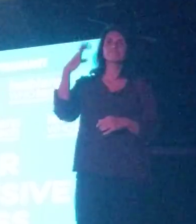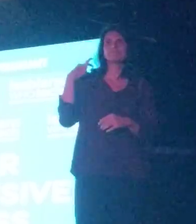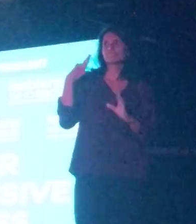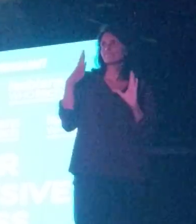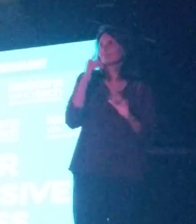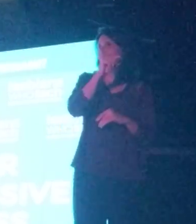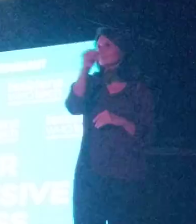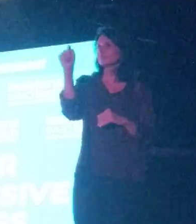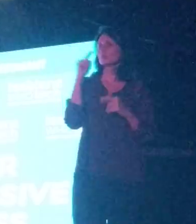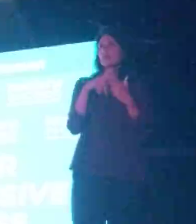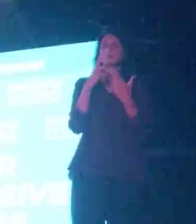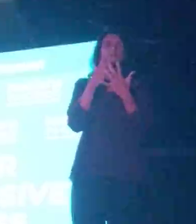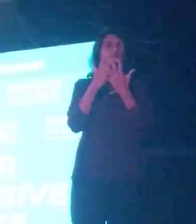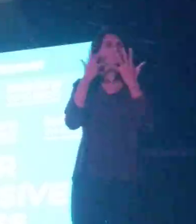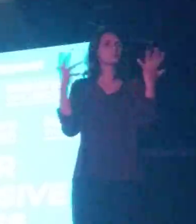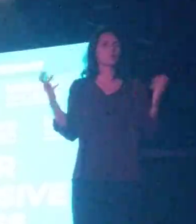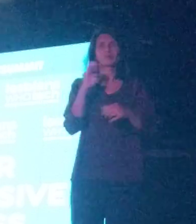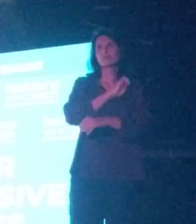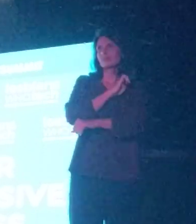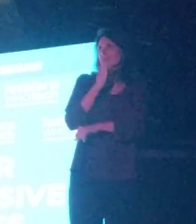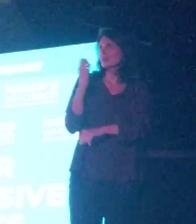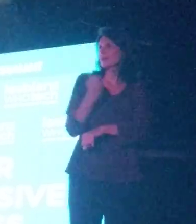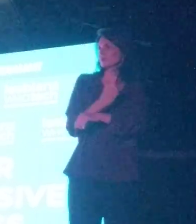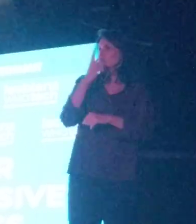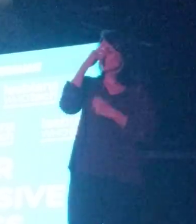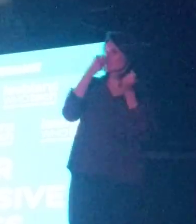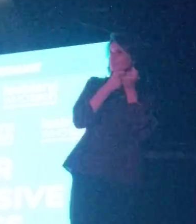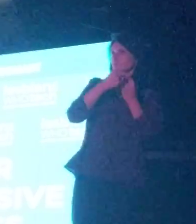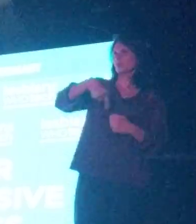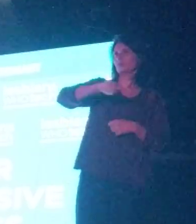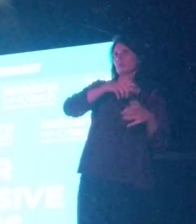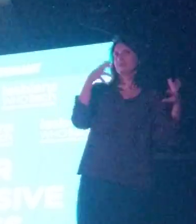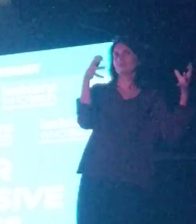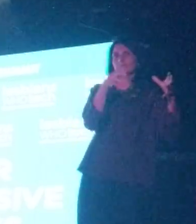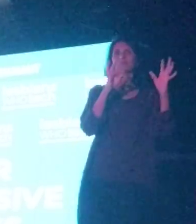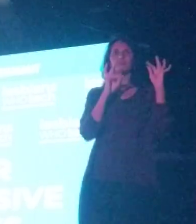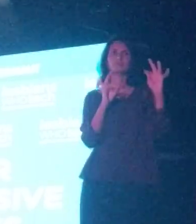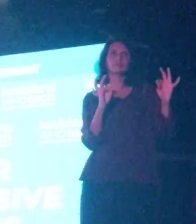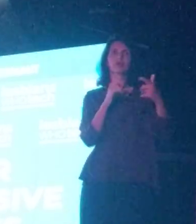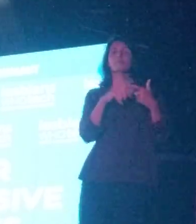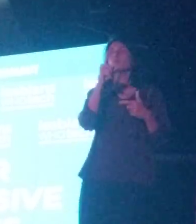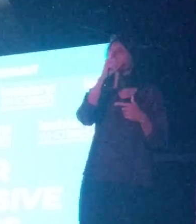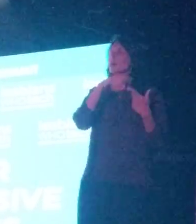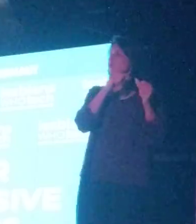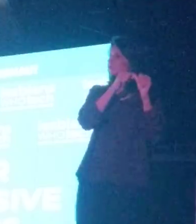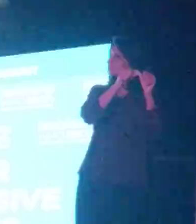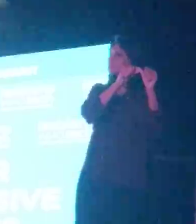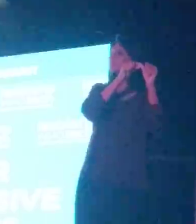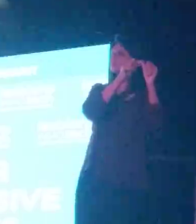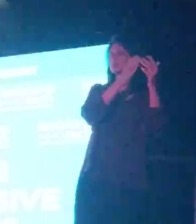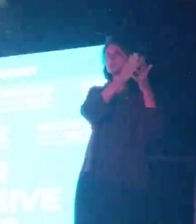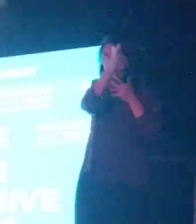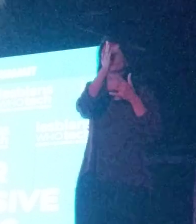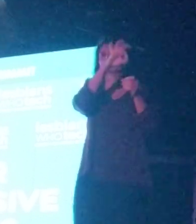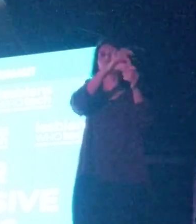much energy on our side. And what we've got to do is sustain that through the election. But then we have